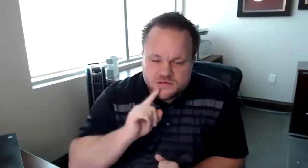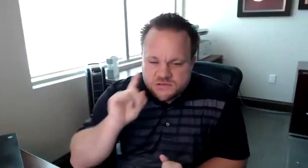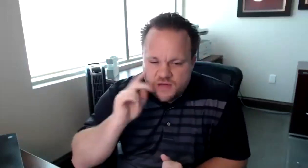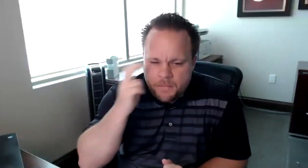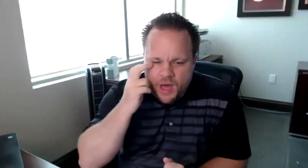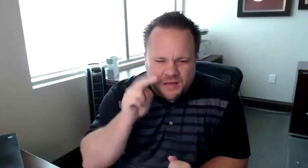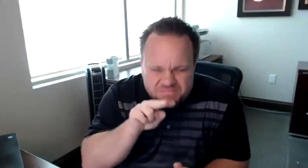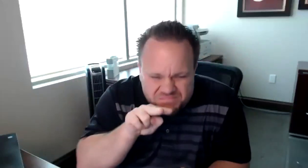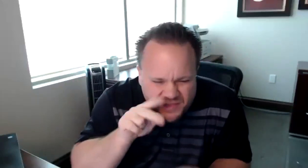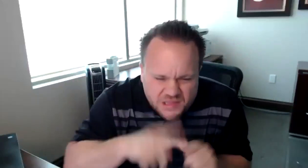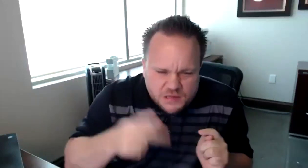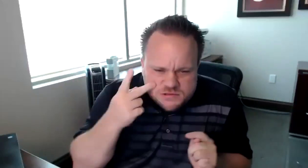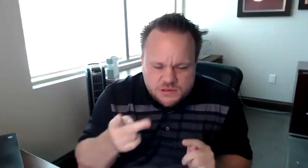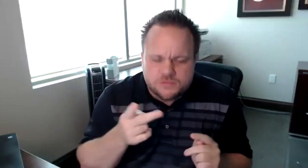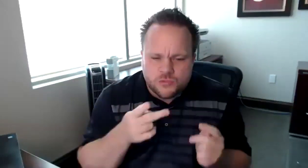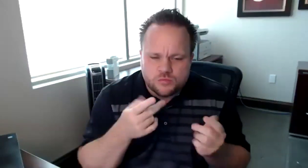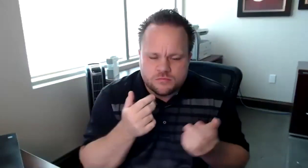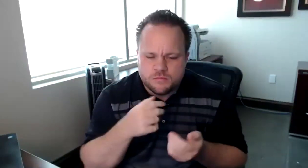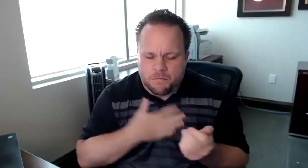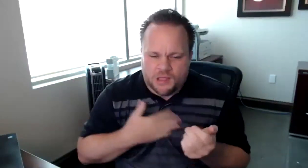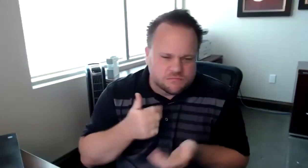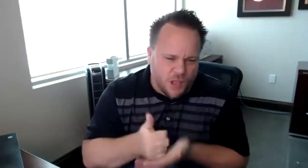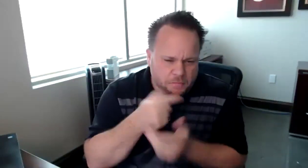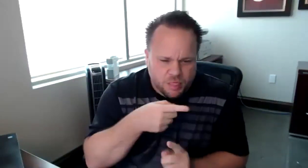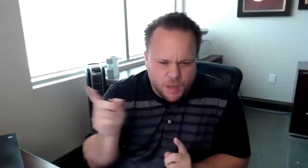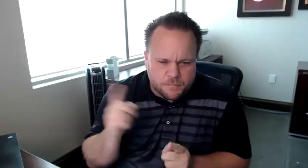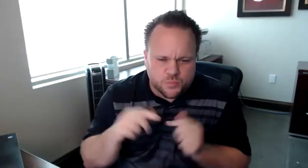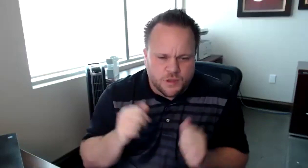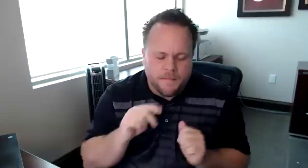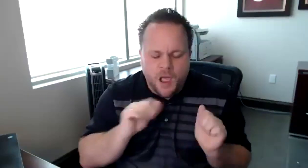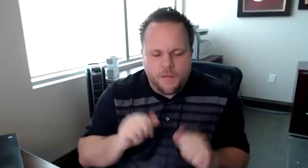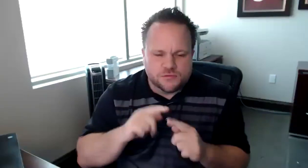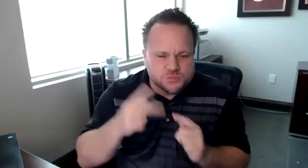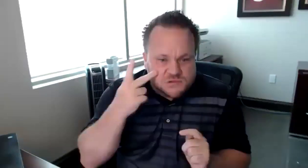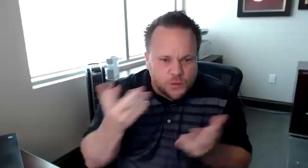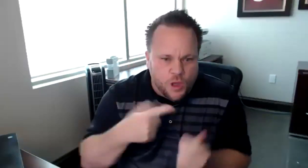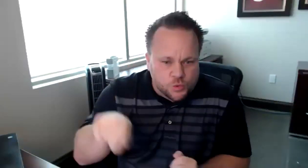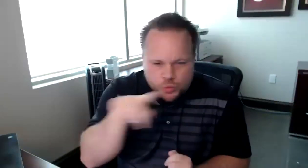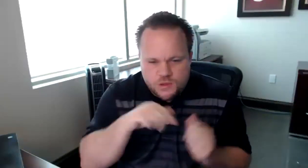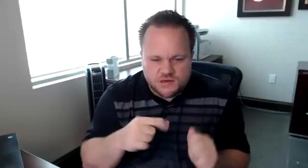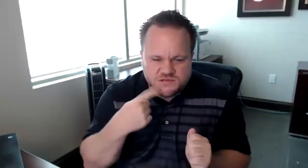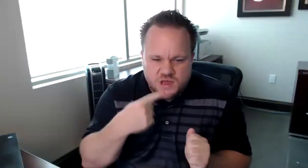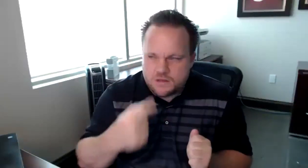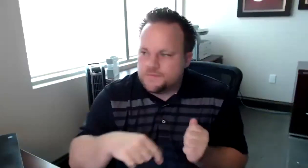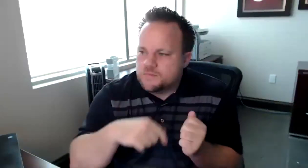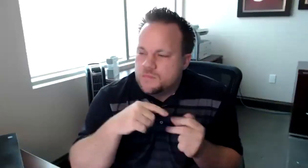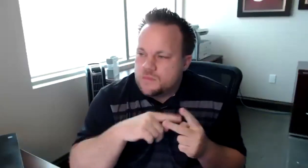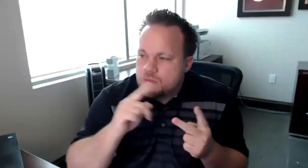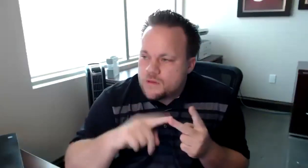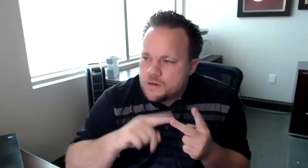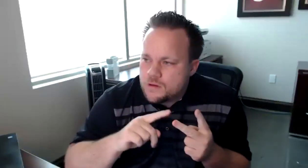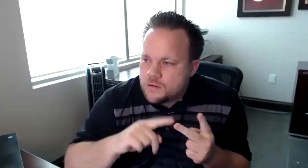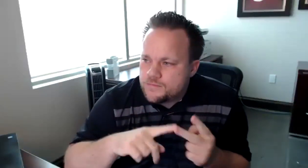and avoid bright backgrounds so deafblind can see. And please help them to be able to participate and see what you are